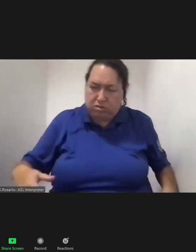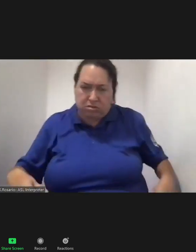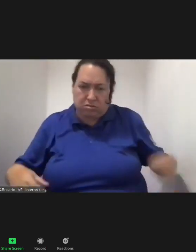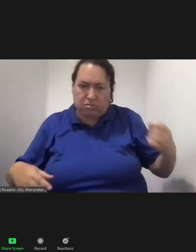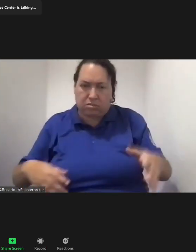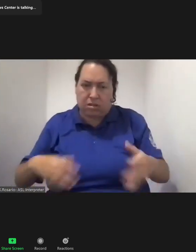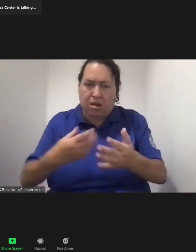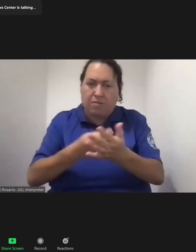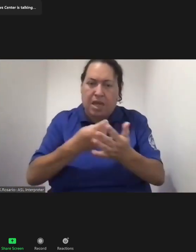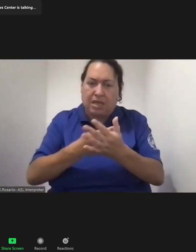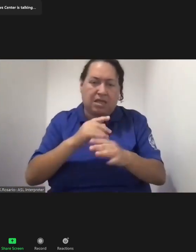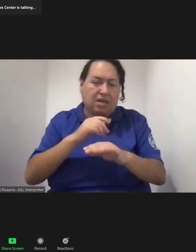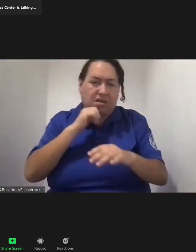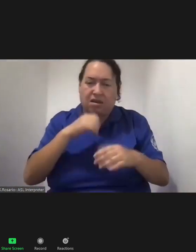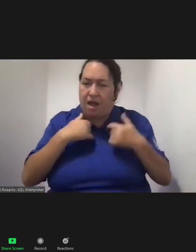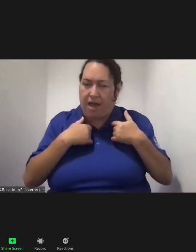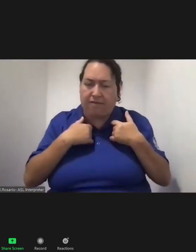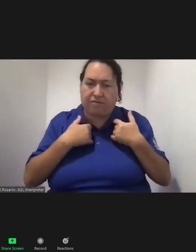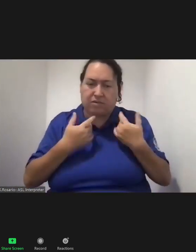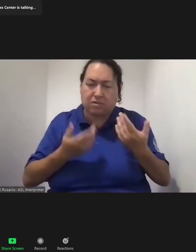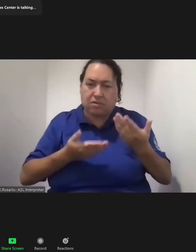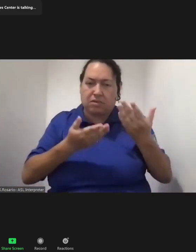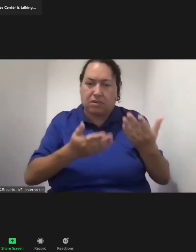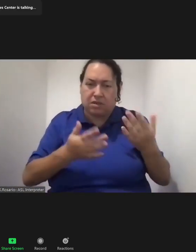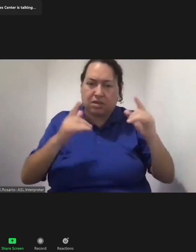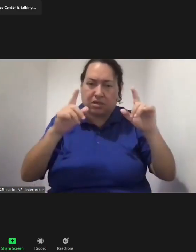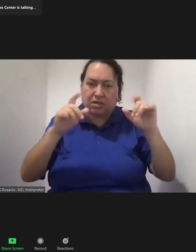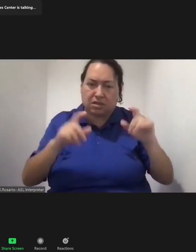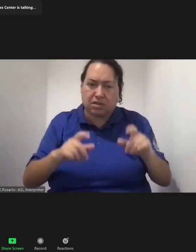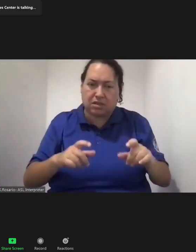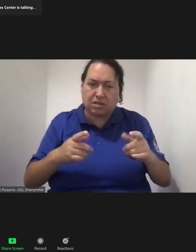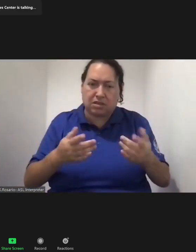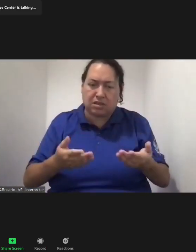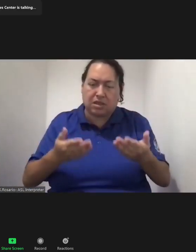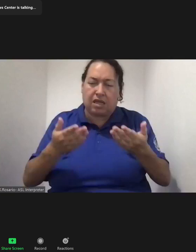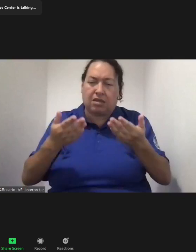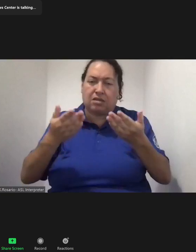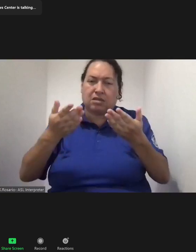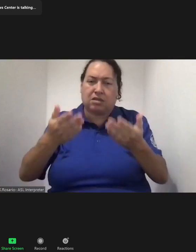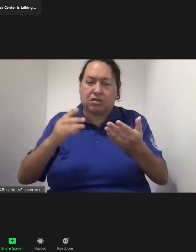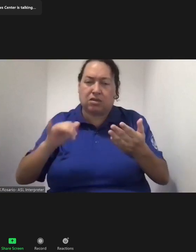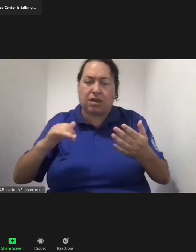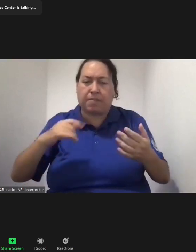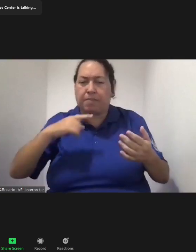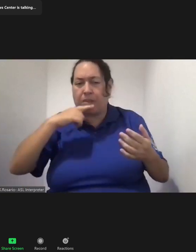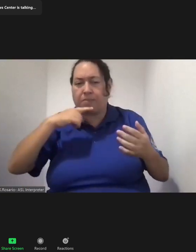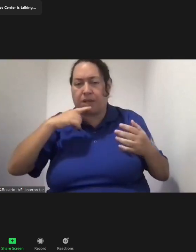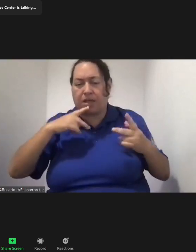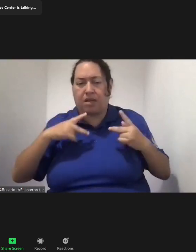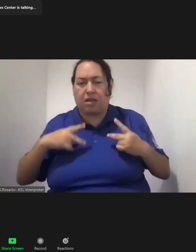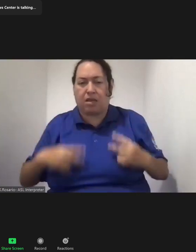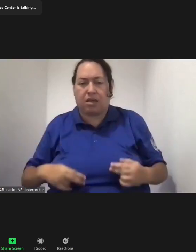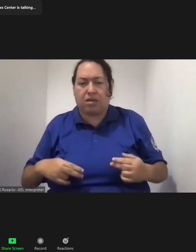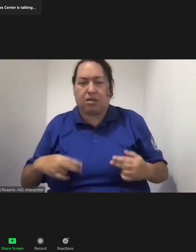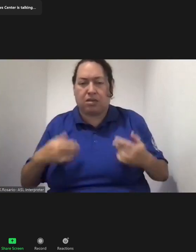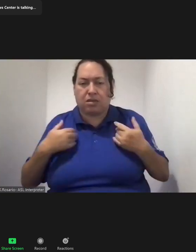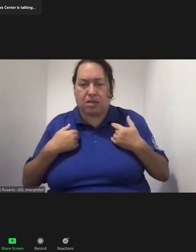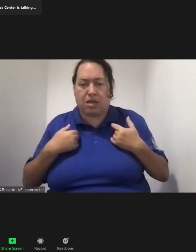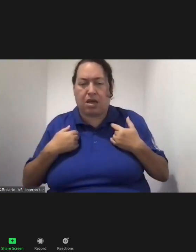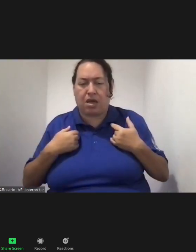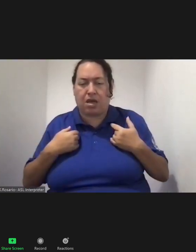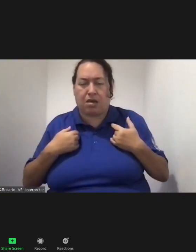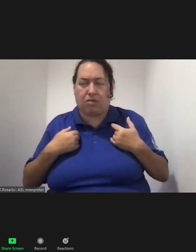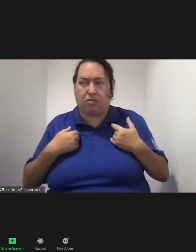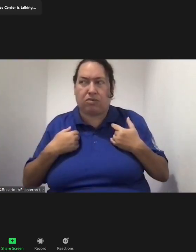to procure test kits, they're suggesting that public health has an existing inventory of test